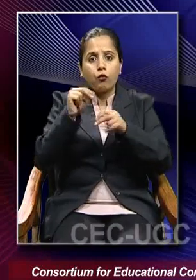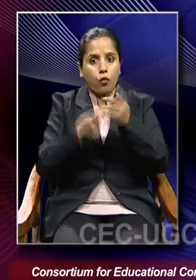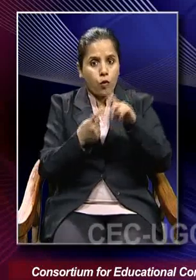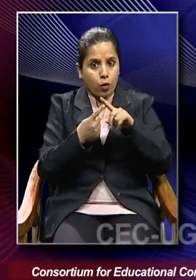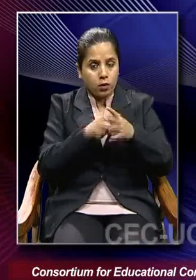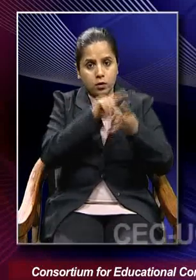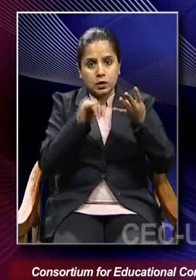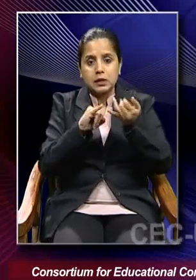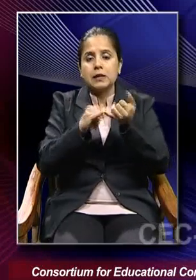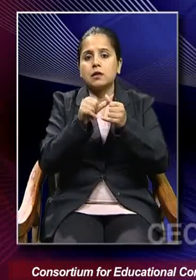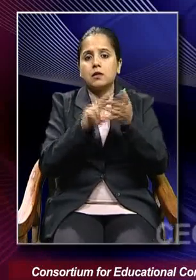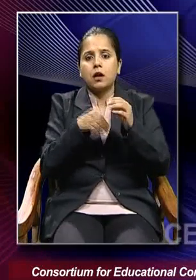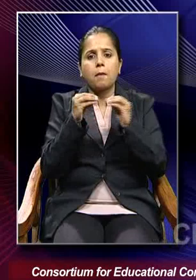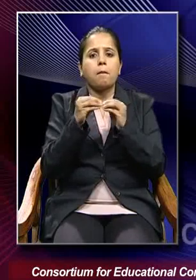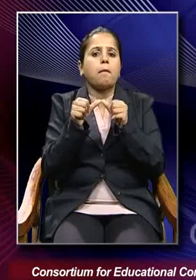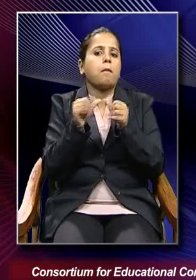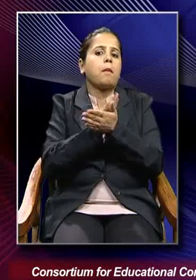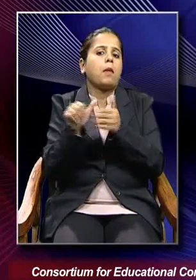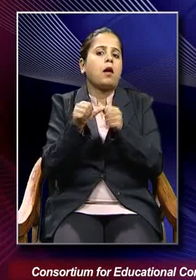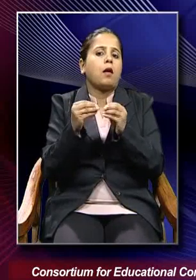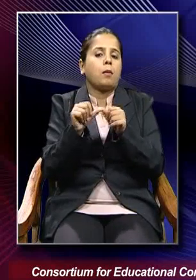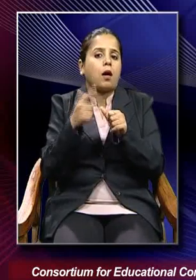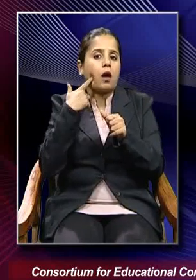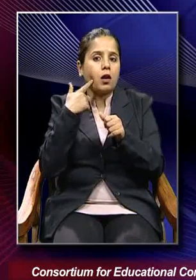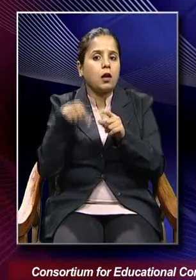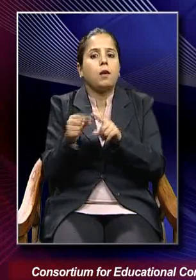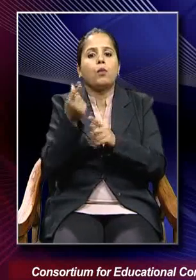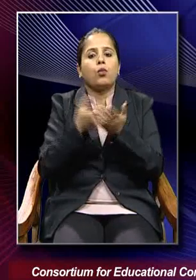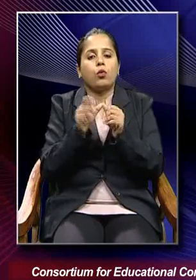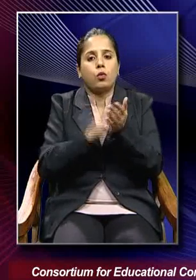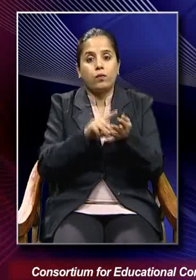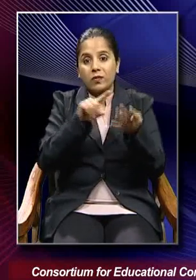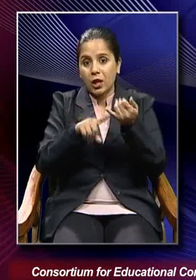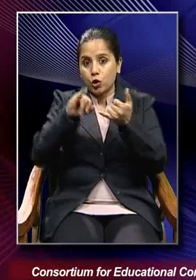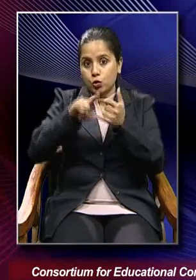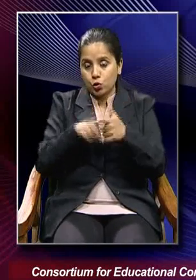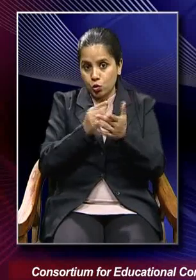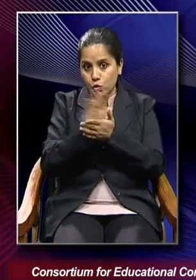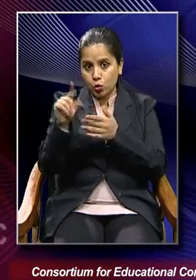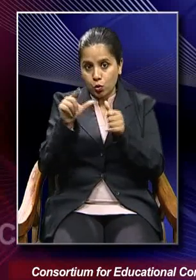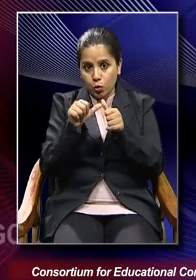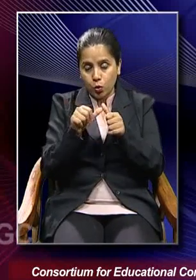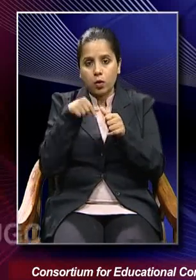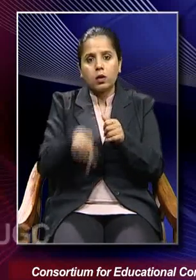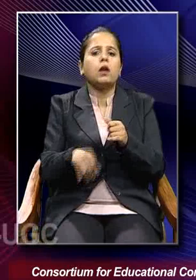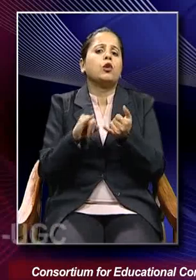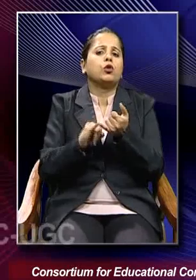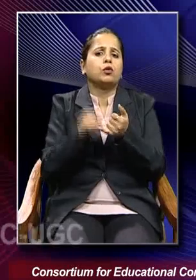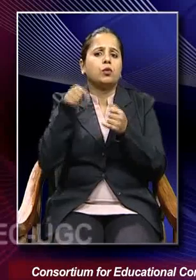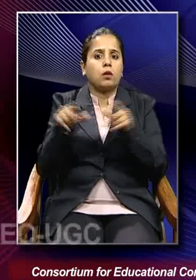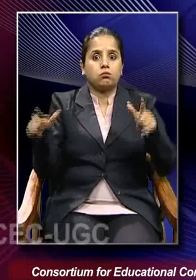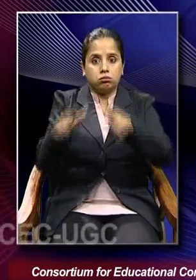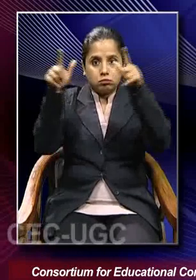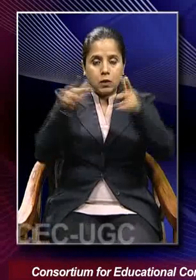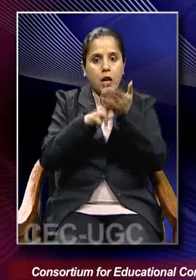Konark, Mahabalipuram, Great Living Chola Temples, Sundarbans Natural Park,